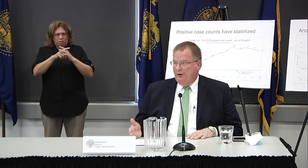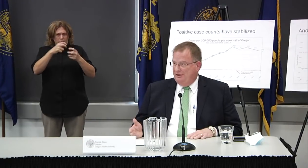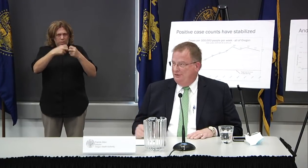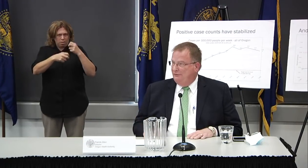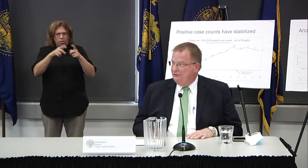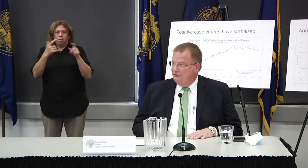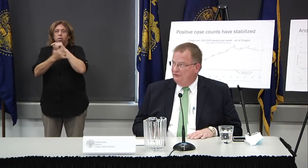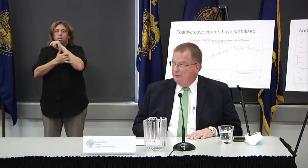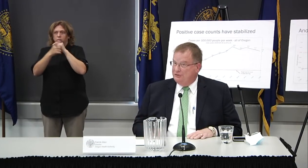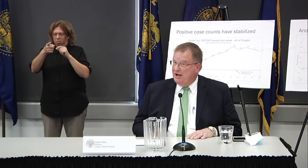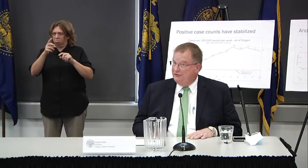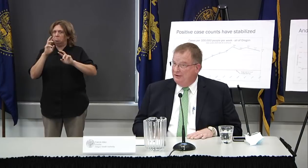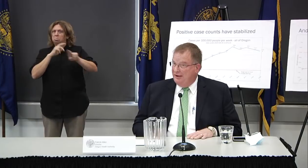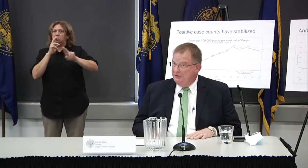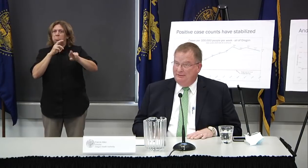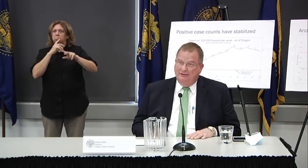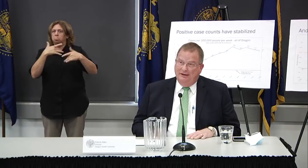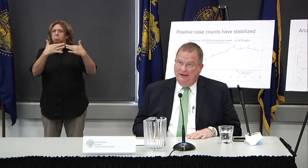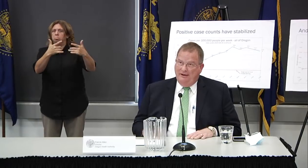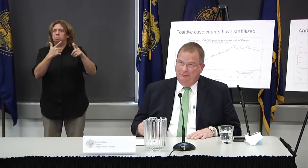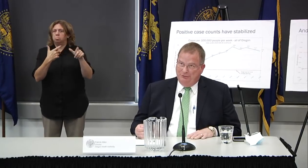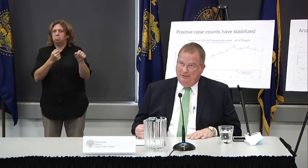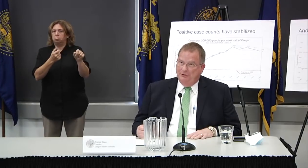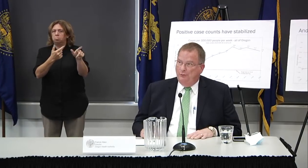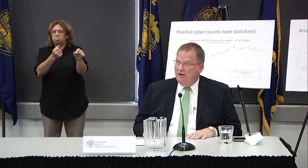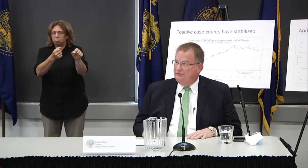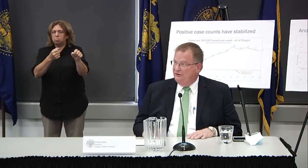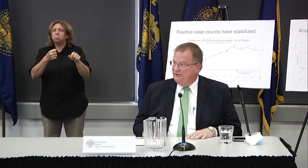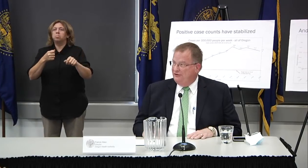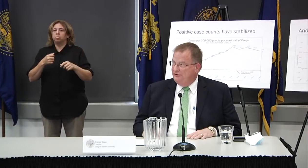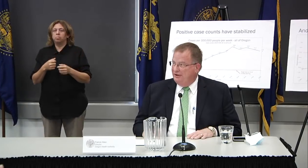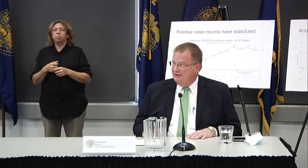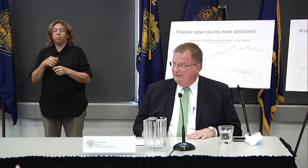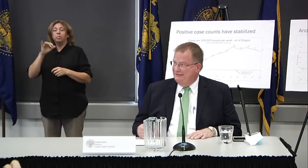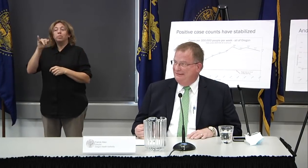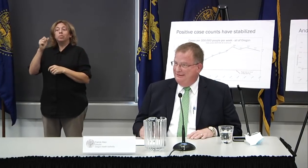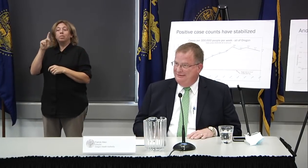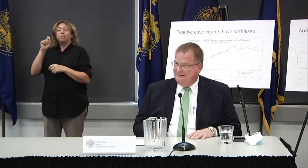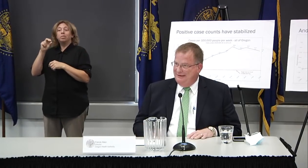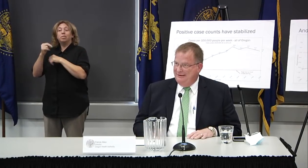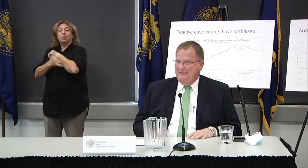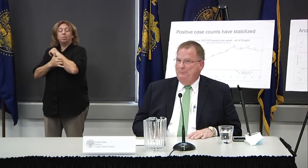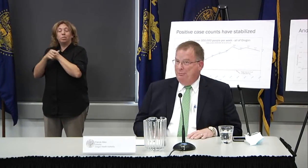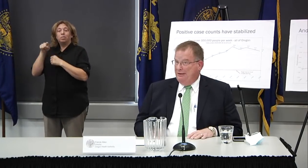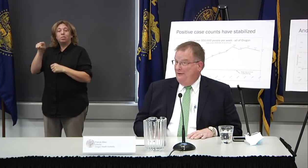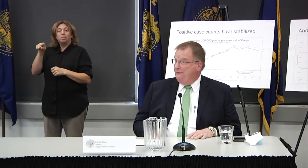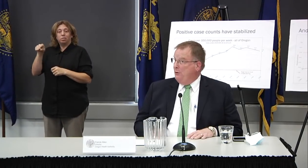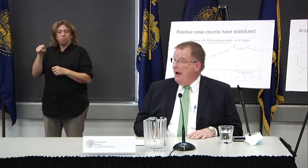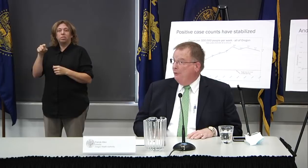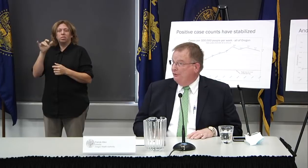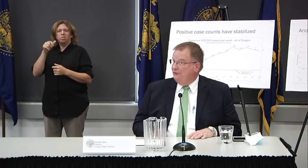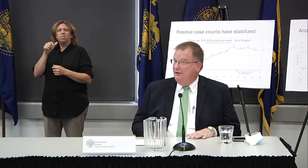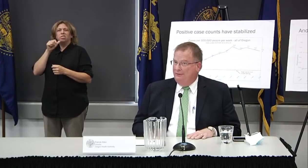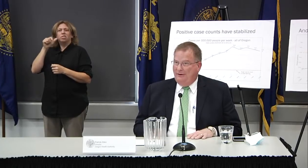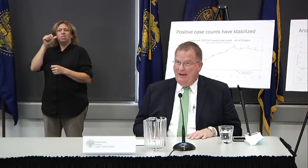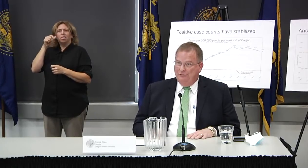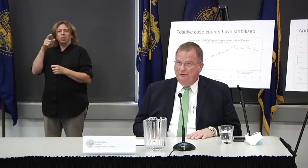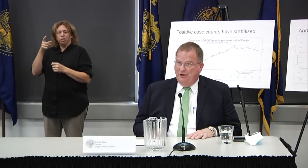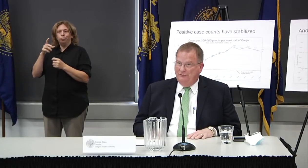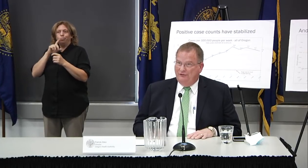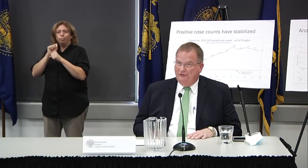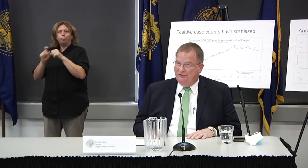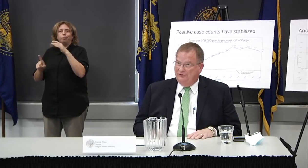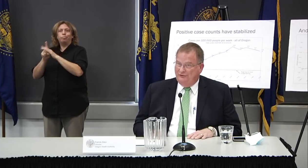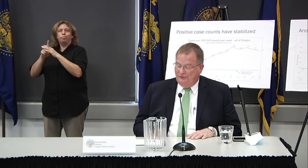We're already in conversations with Jackson County, having put them on the watch list yesterday, and it didn't take but a few hours to have